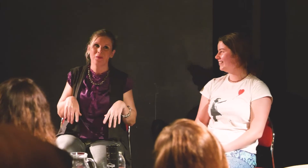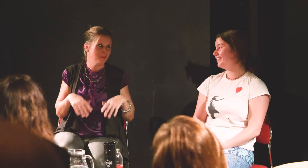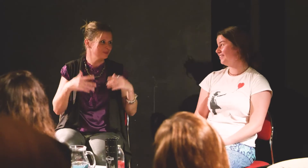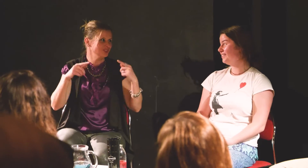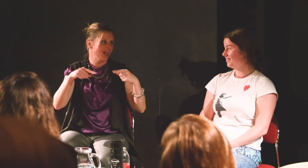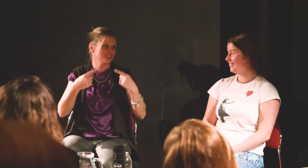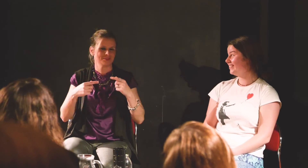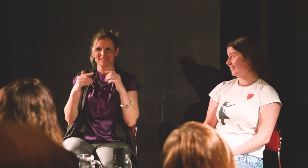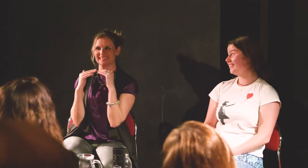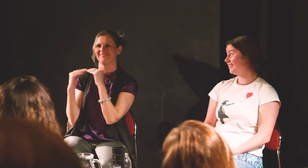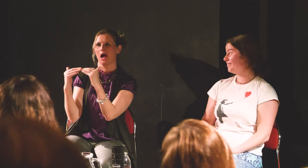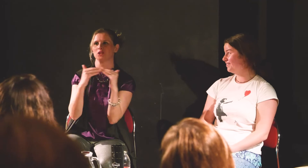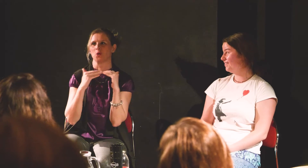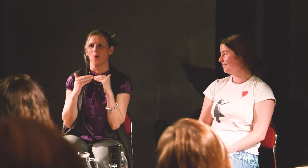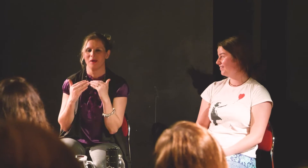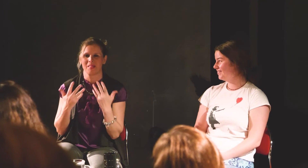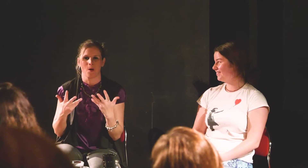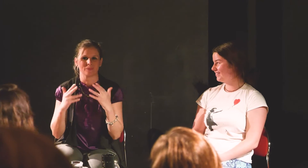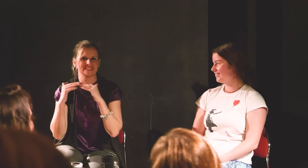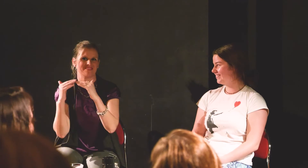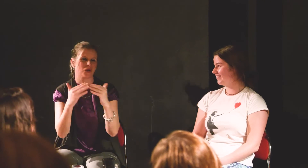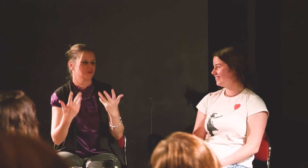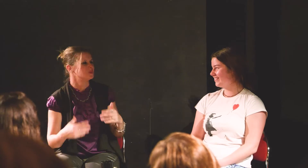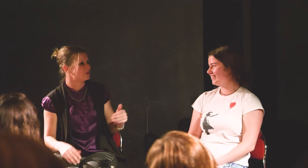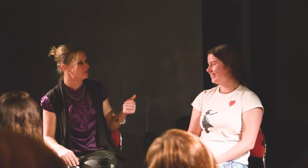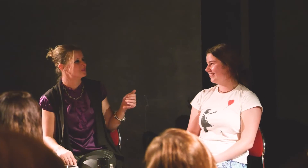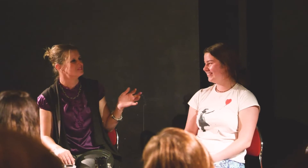English becoming an official language? Ooh, challenging.